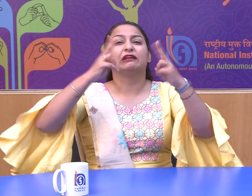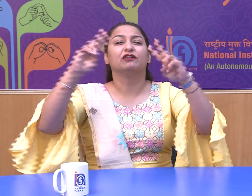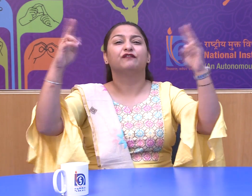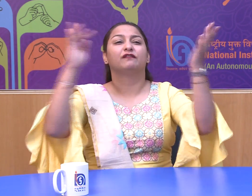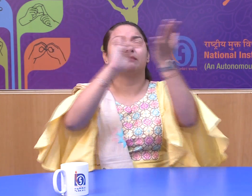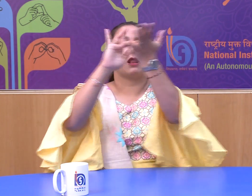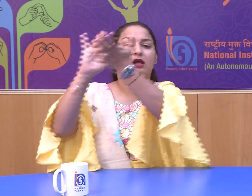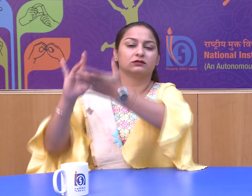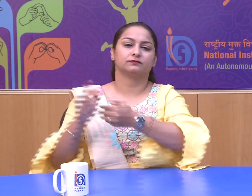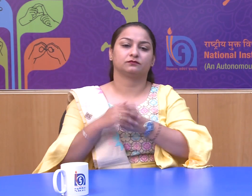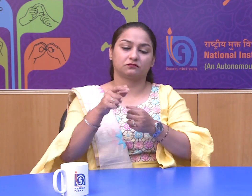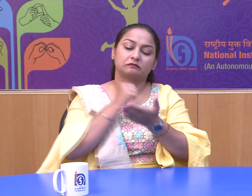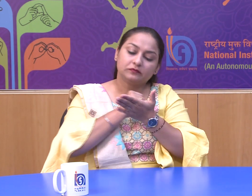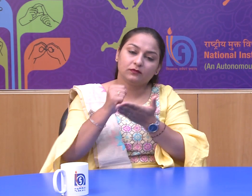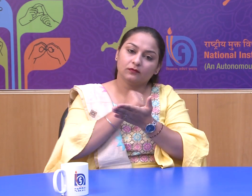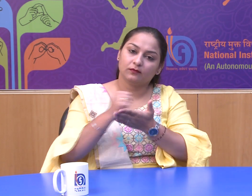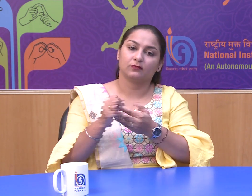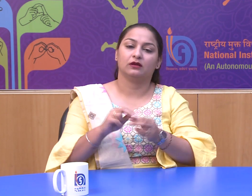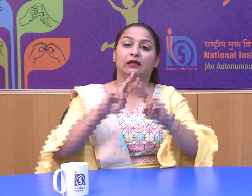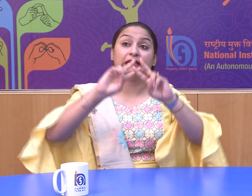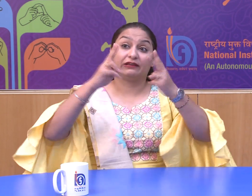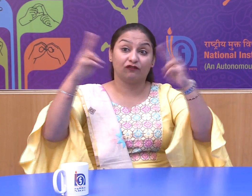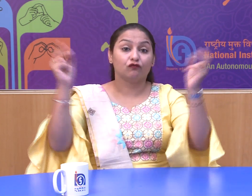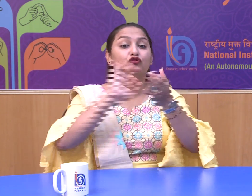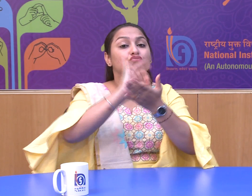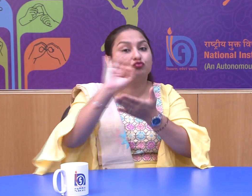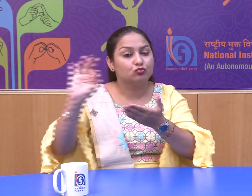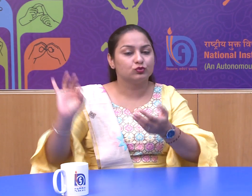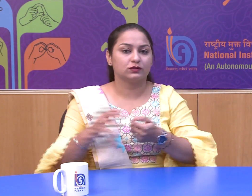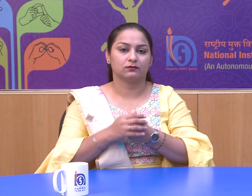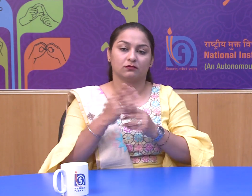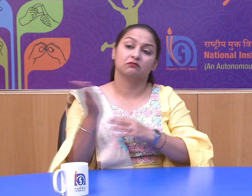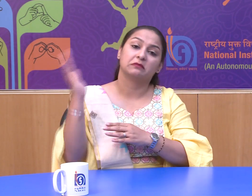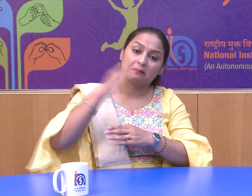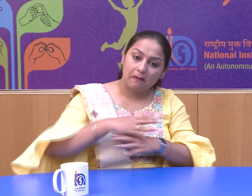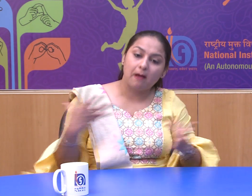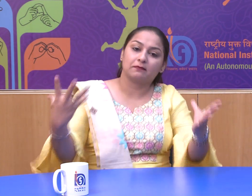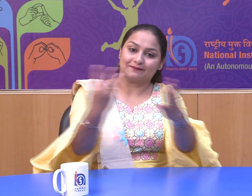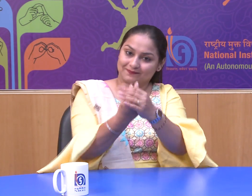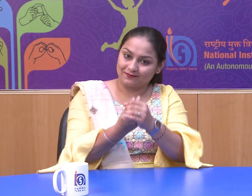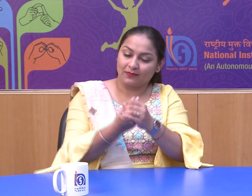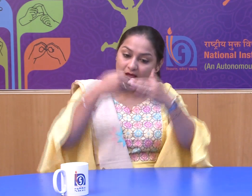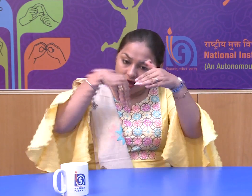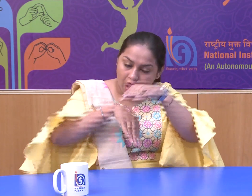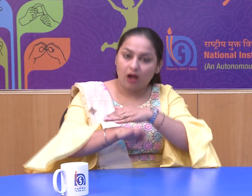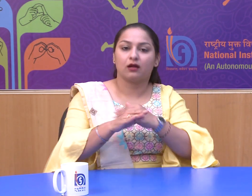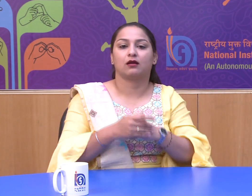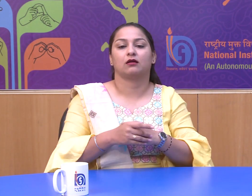countries trained in different schools came together under the Kushan